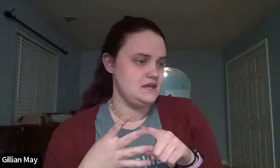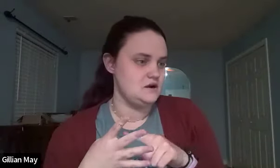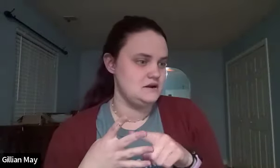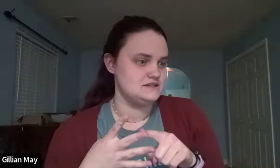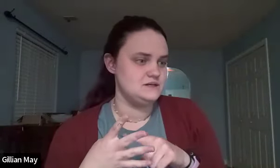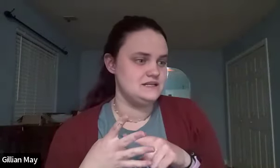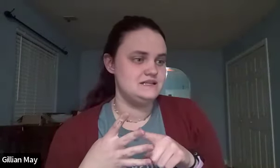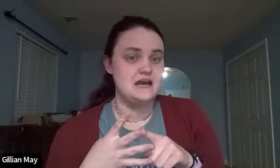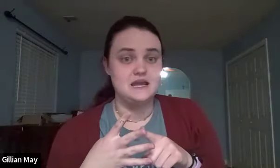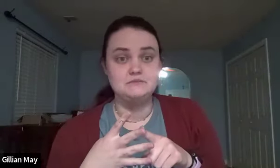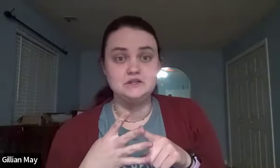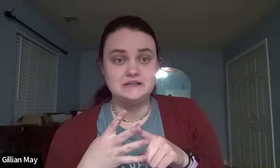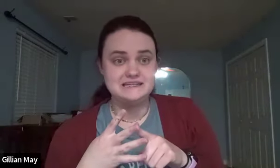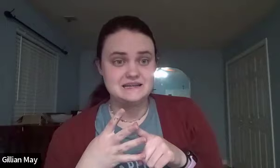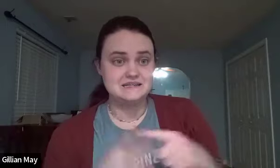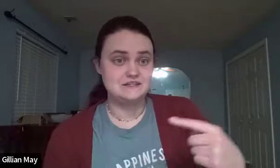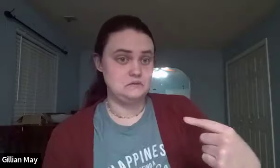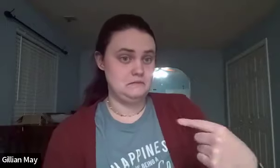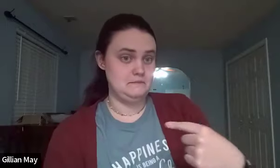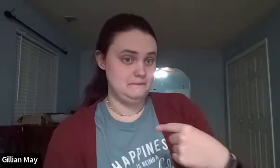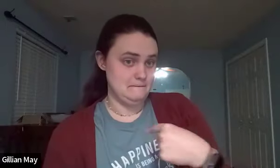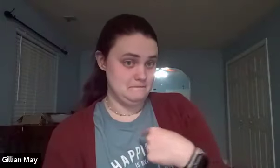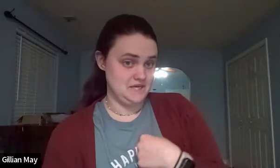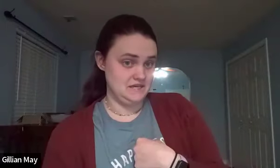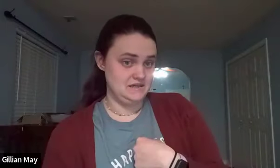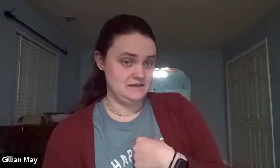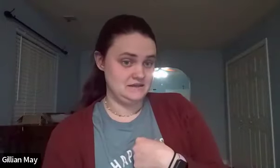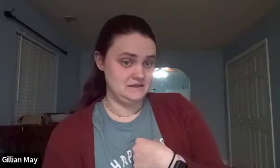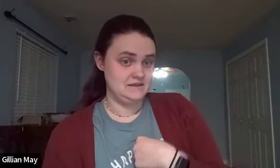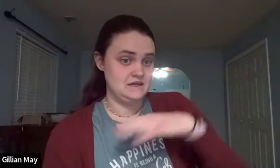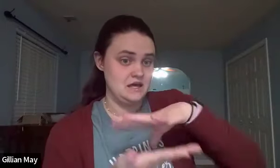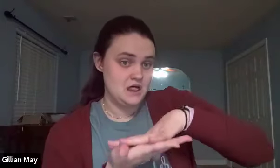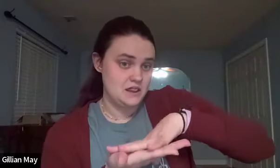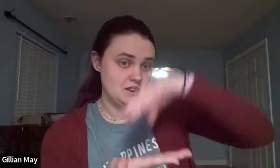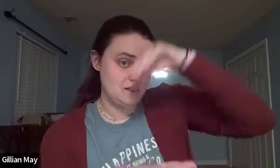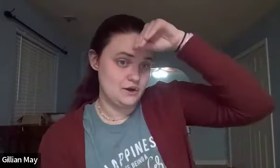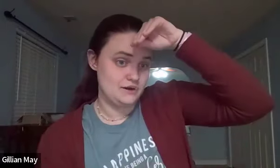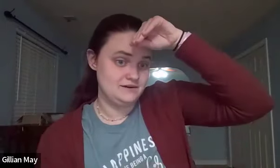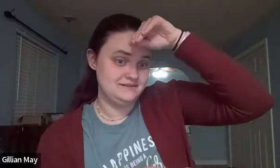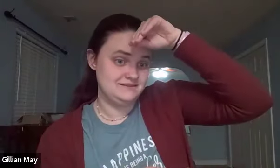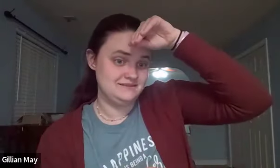Then our next one is I am learning signs. So me learn